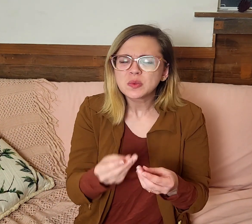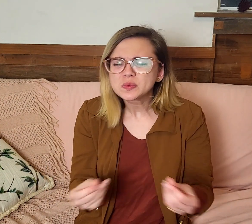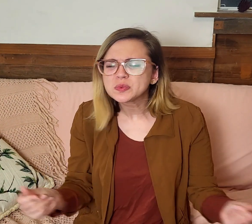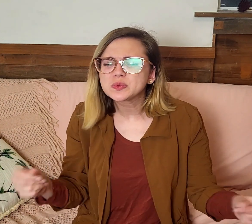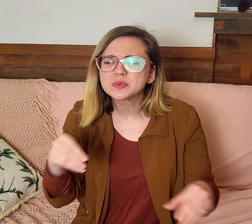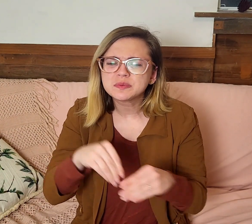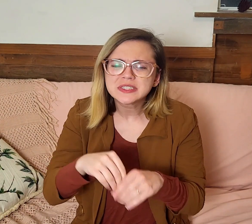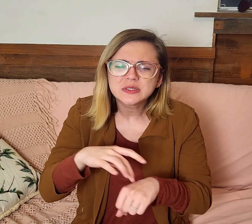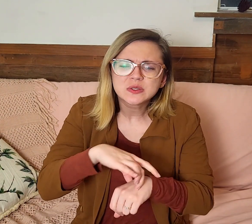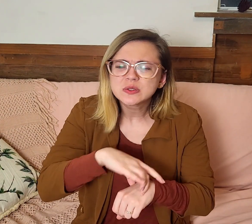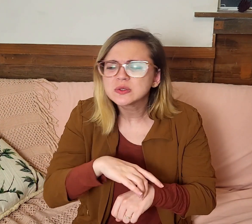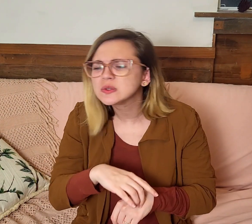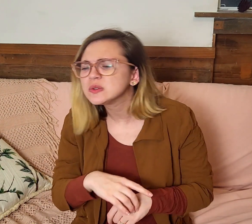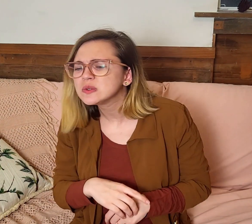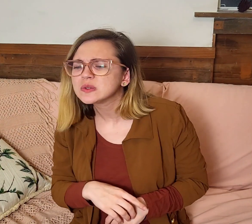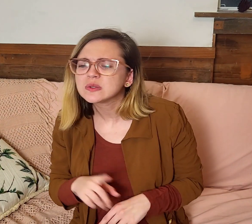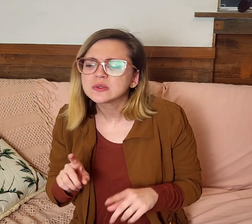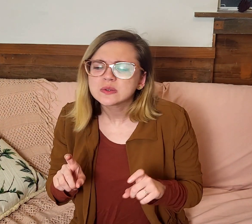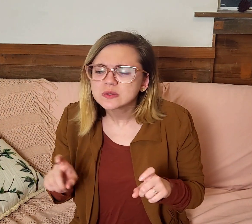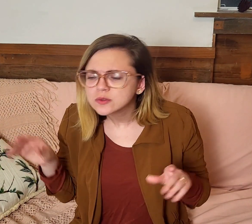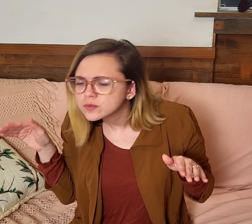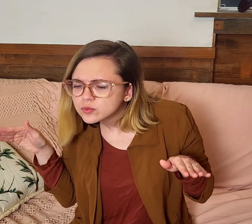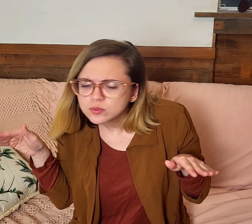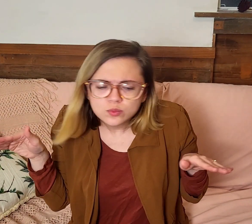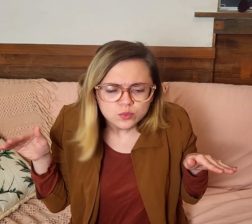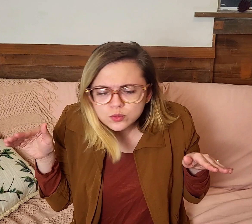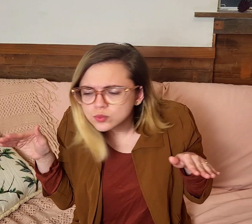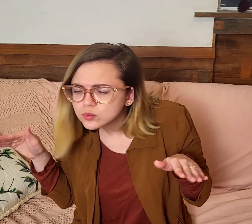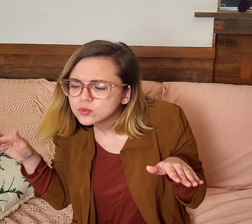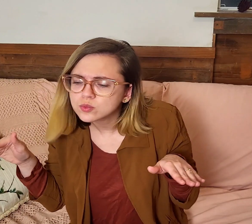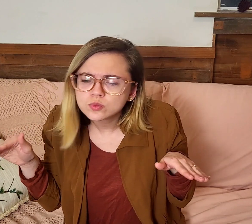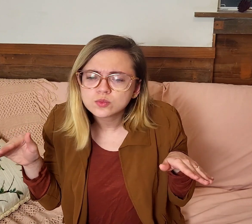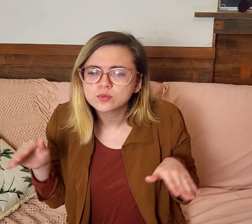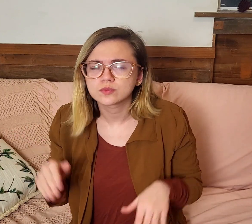And as it was looking to see if the water had receded on the earth,